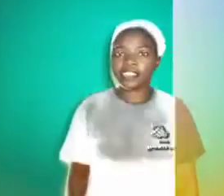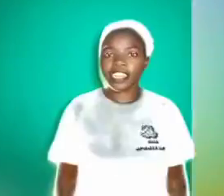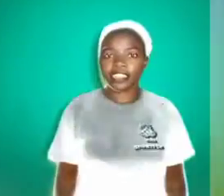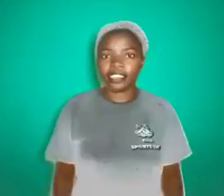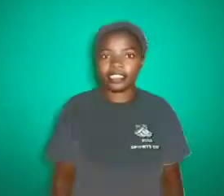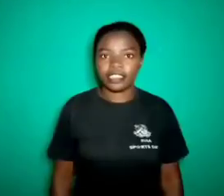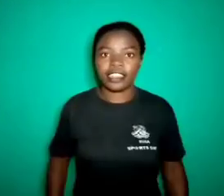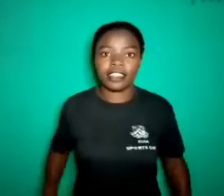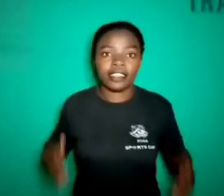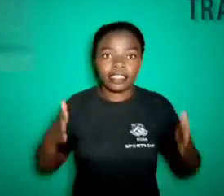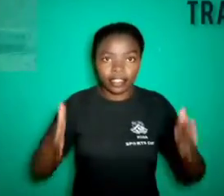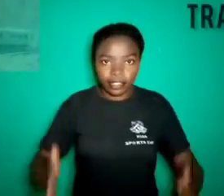Train.